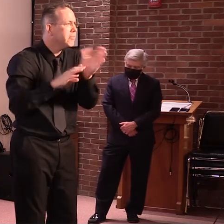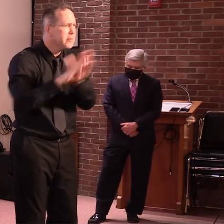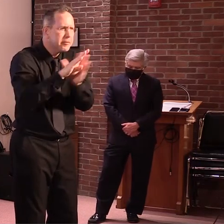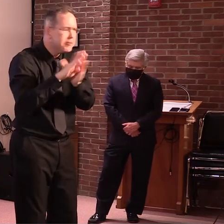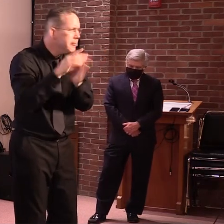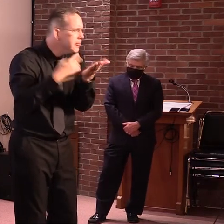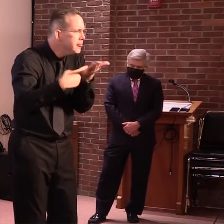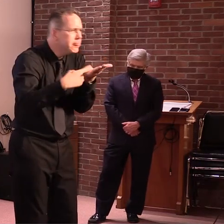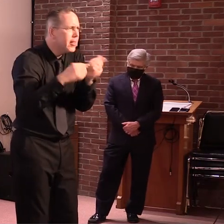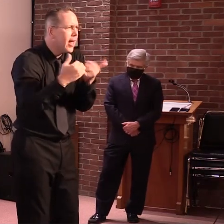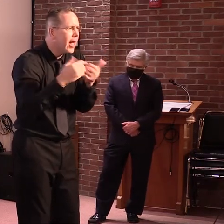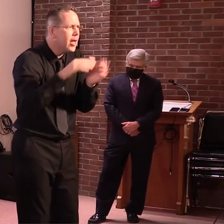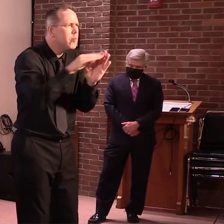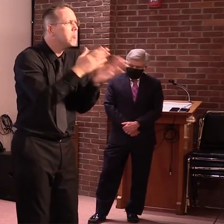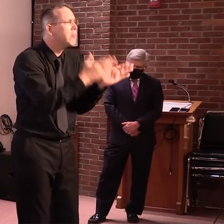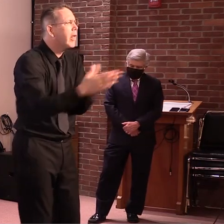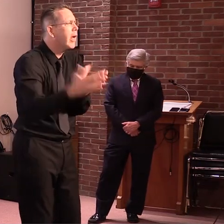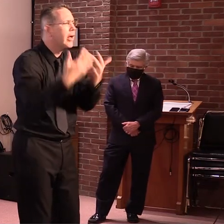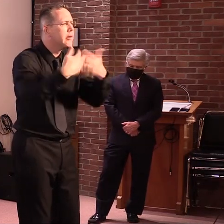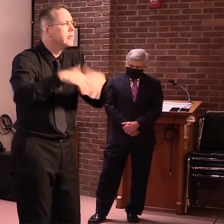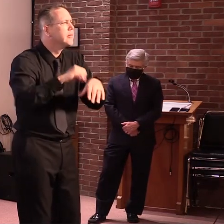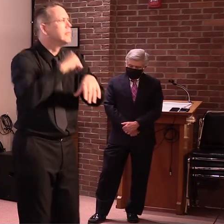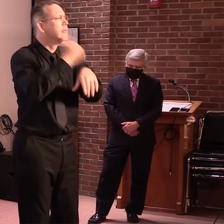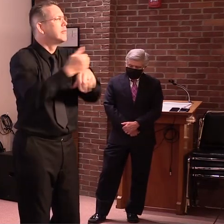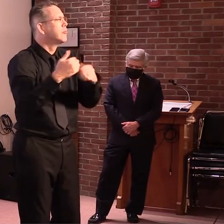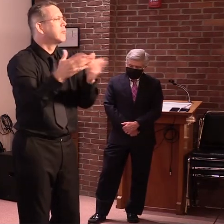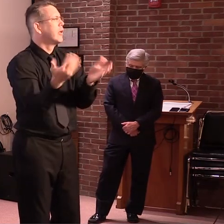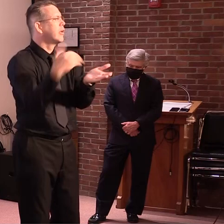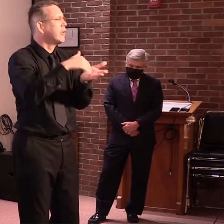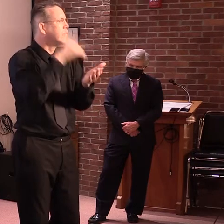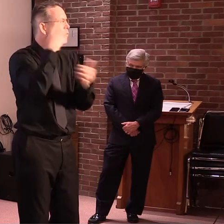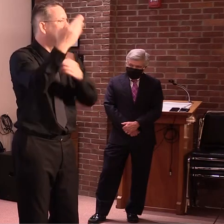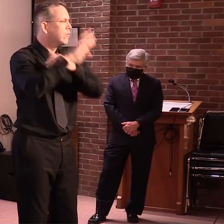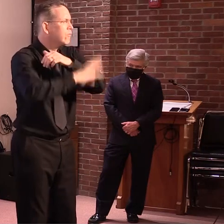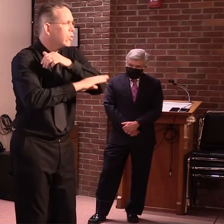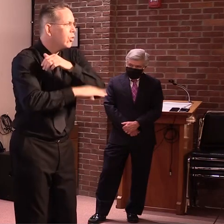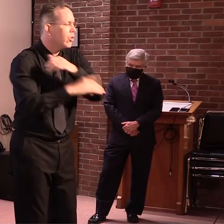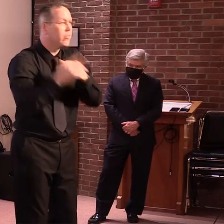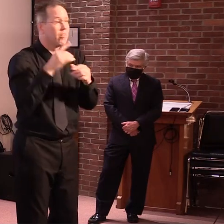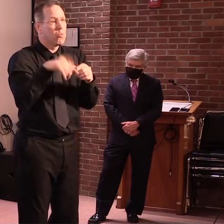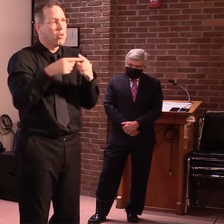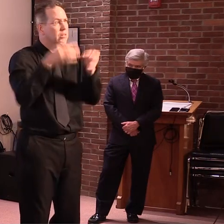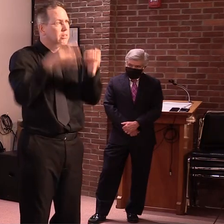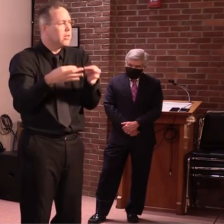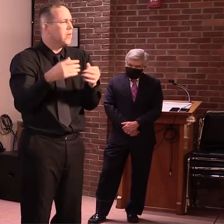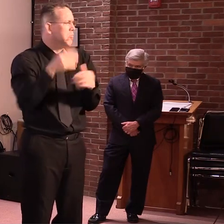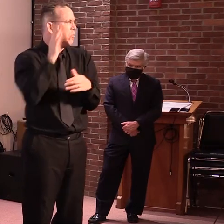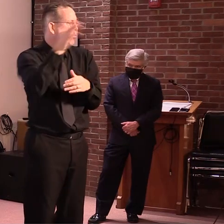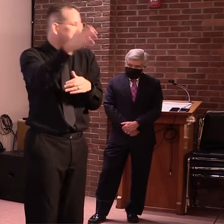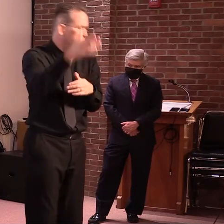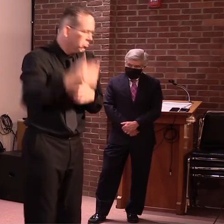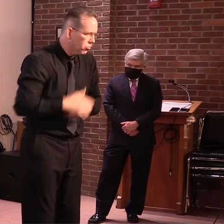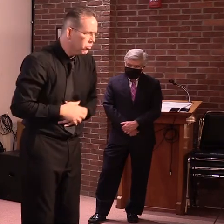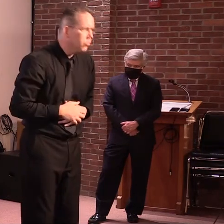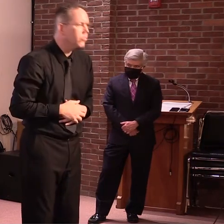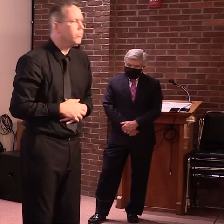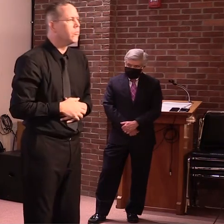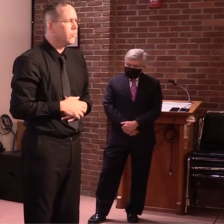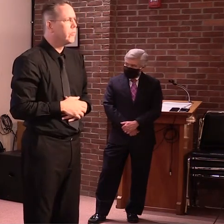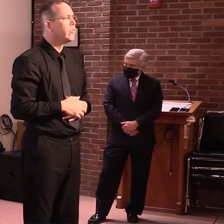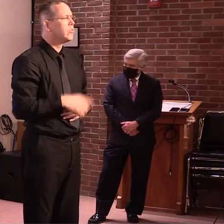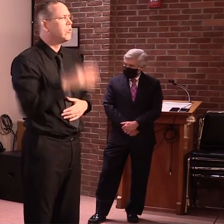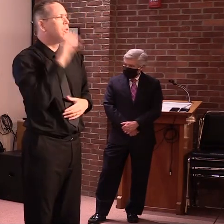we'll share more as they are finalized. And with that, I'll turn it over to Secretary French for more on the pre-K to